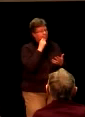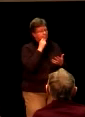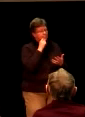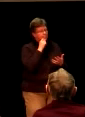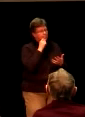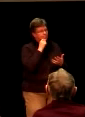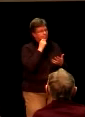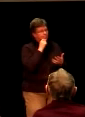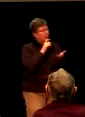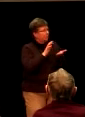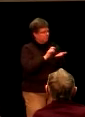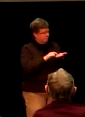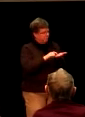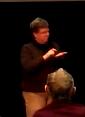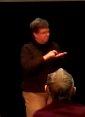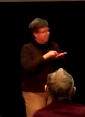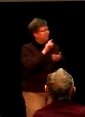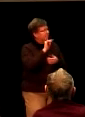telegraph,